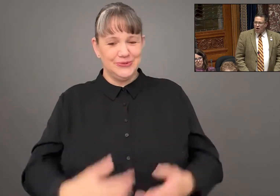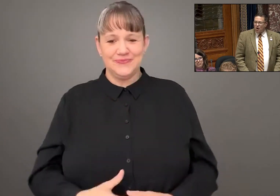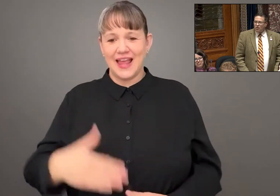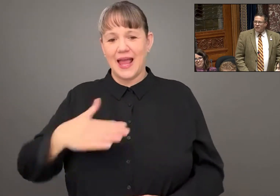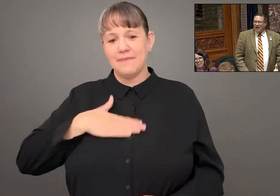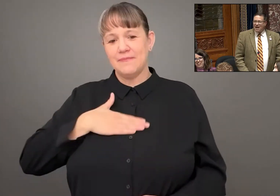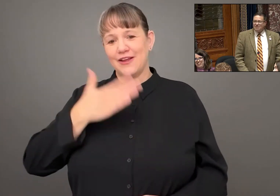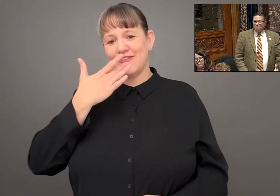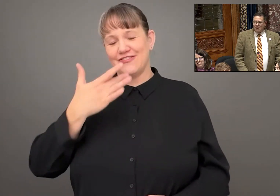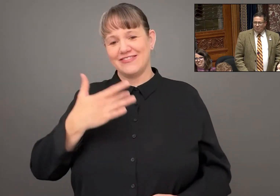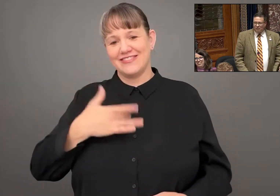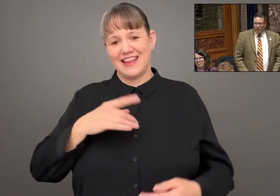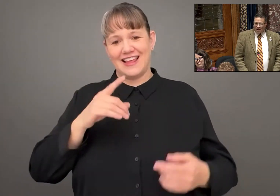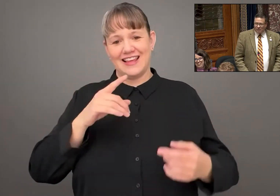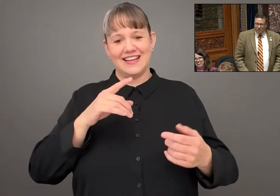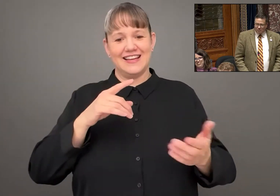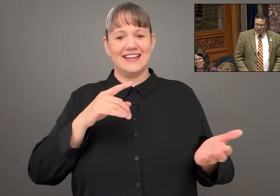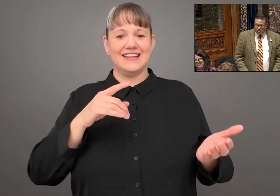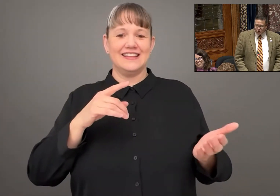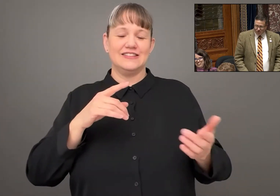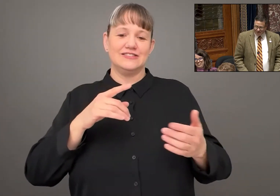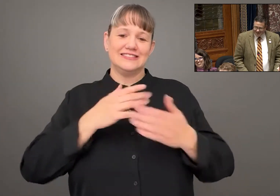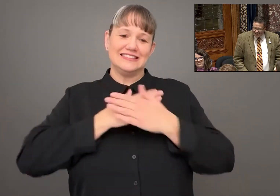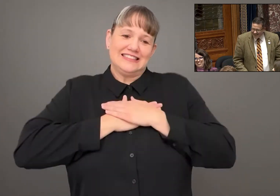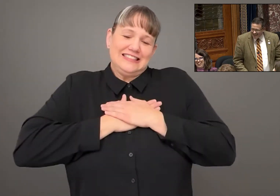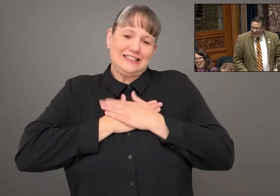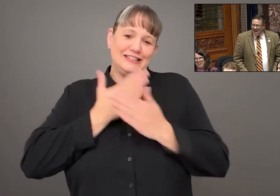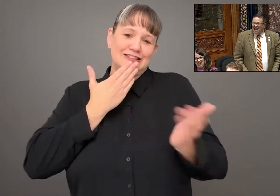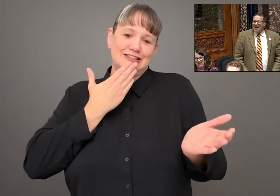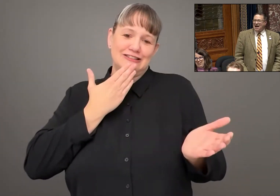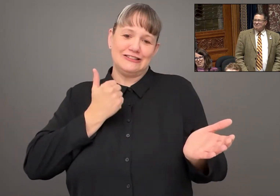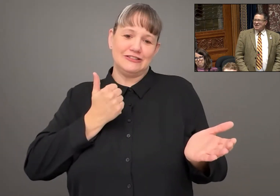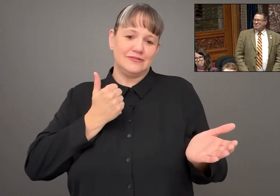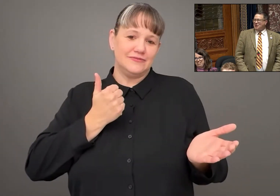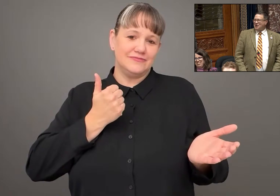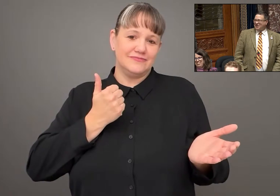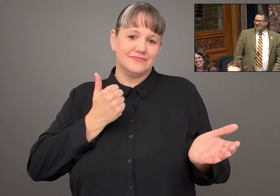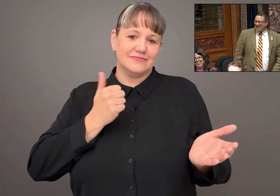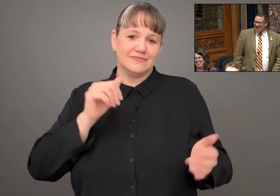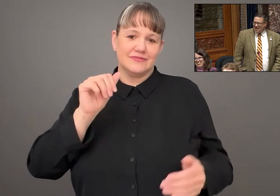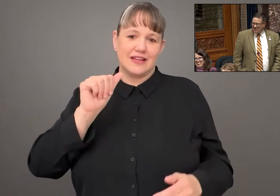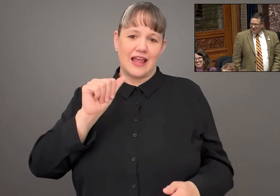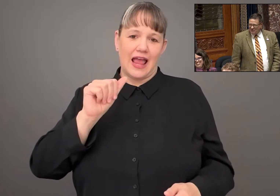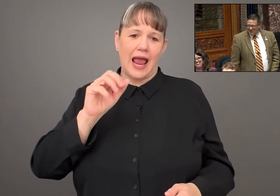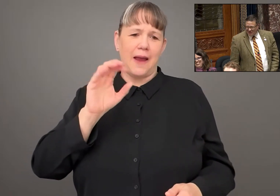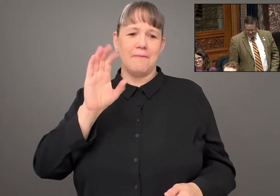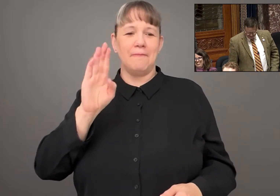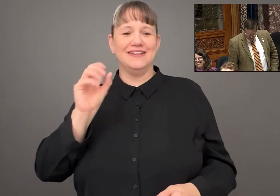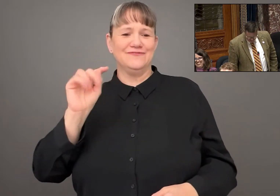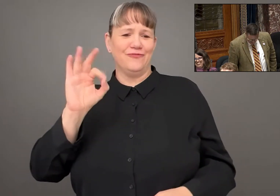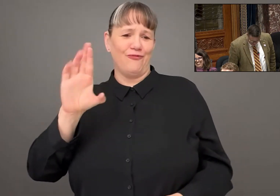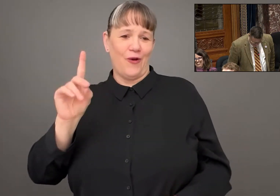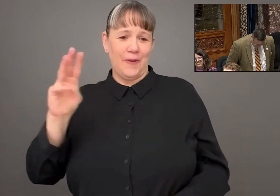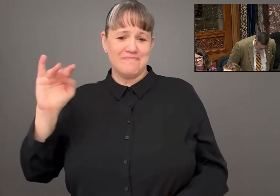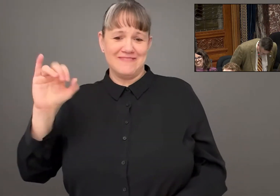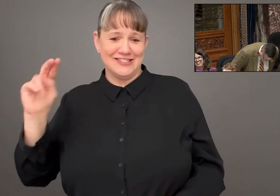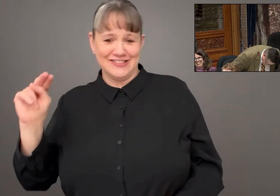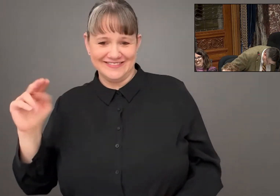Happy birthday, member for Abbotsford Mission. Happy birthday to